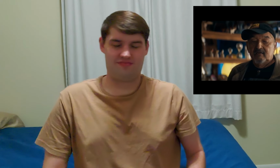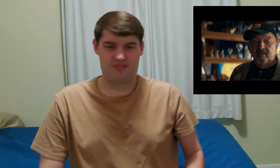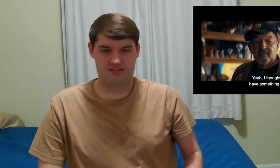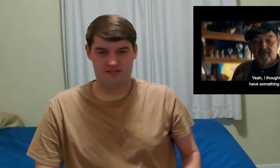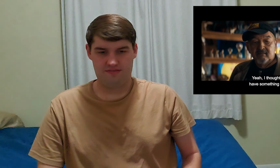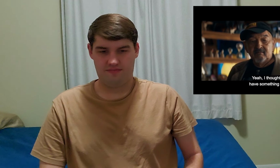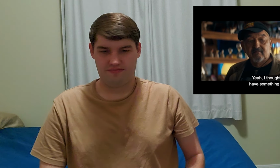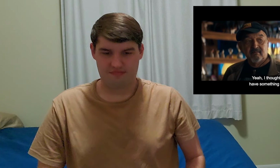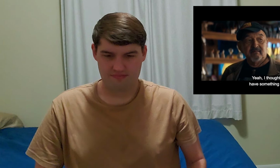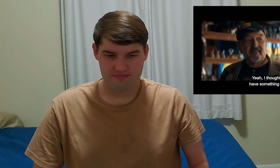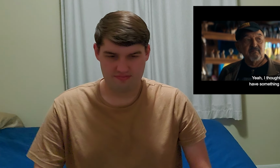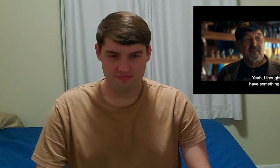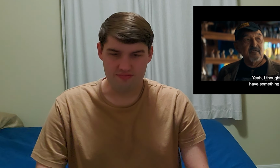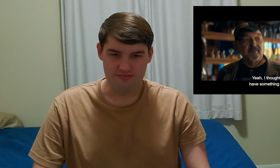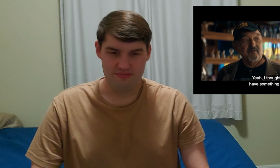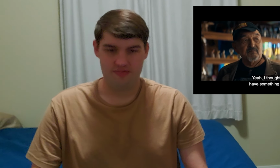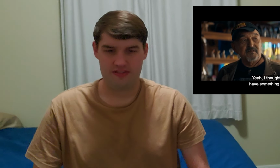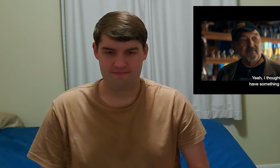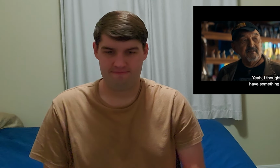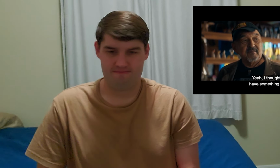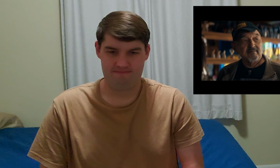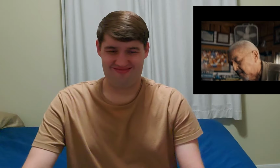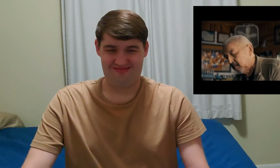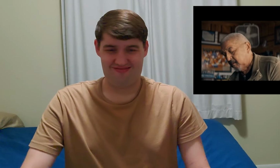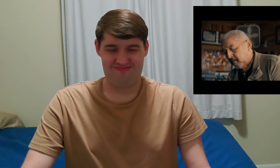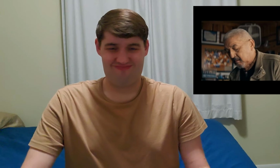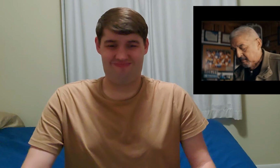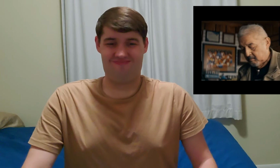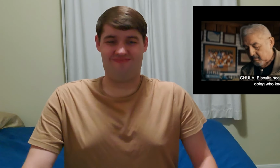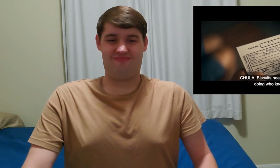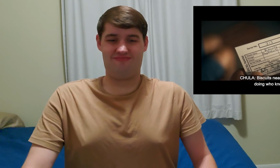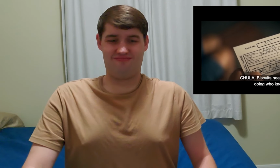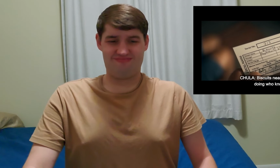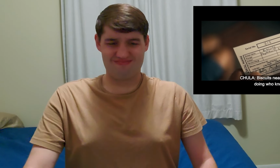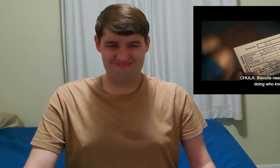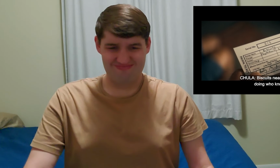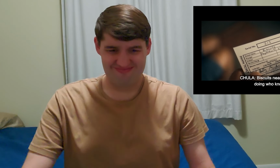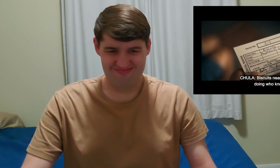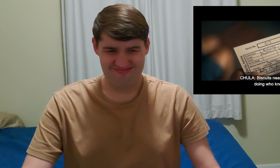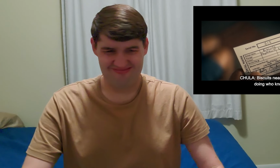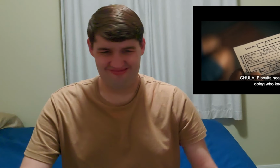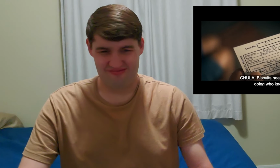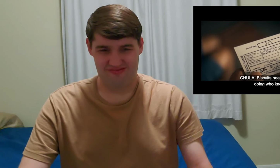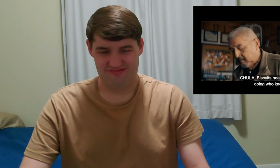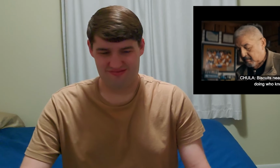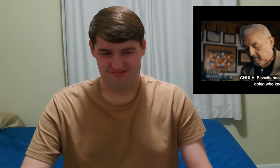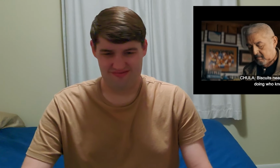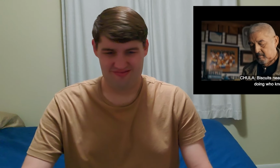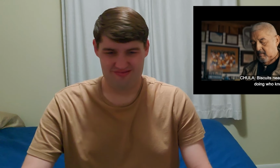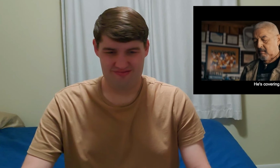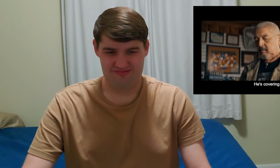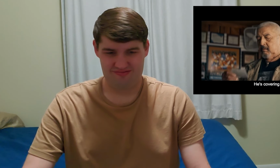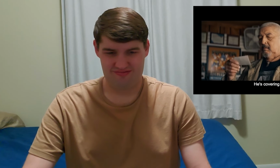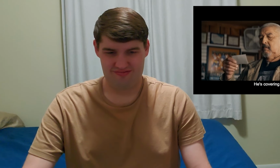Yeah, I thought that might have something to do with it. Biscuits near towing my truck doing who knows what. He's covering for